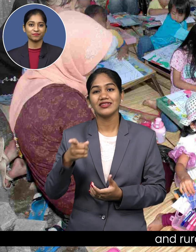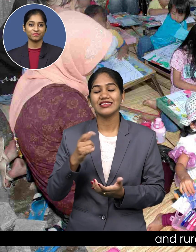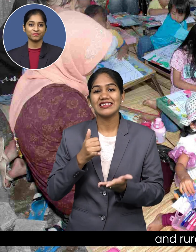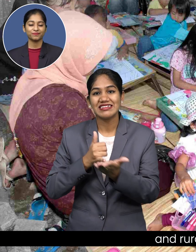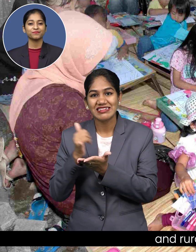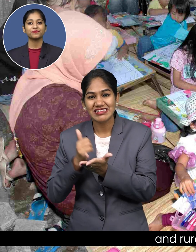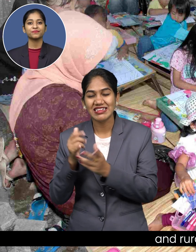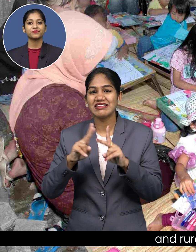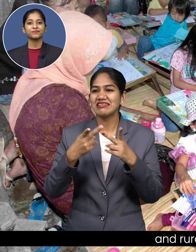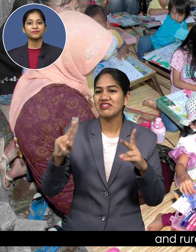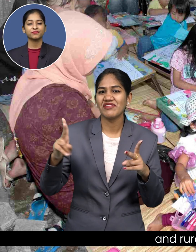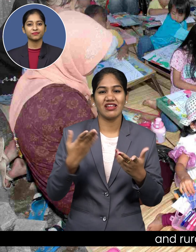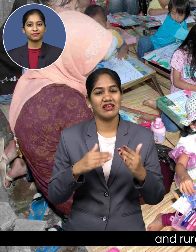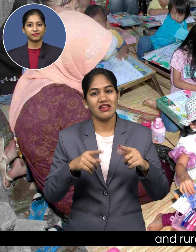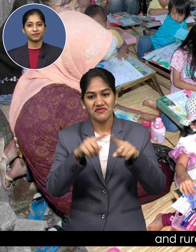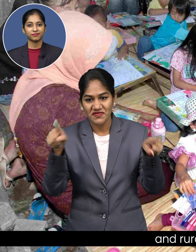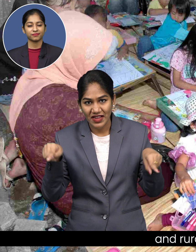infrastructure.